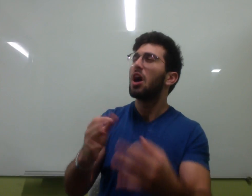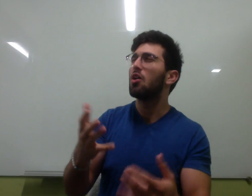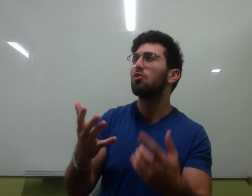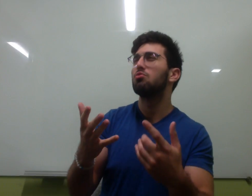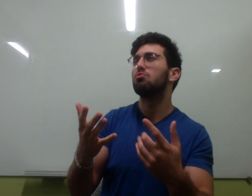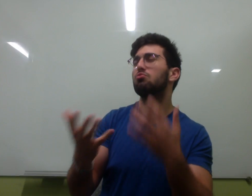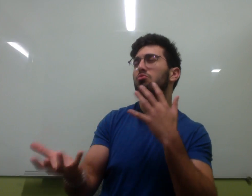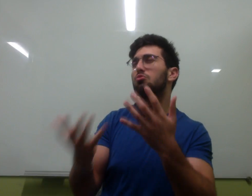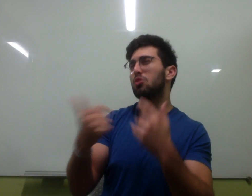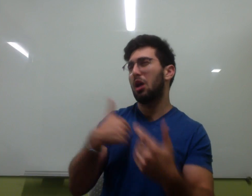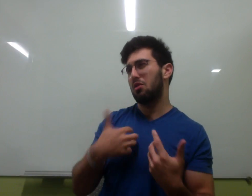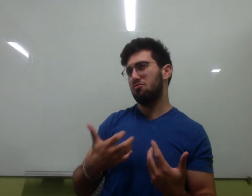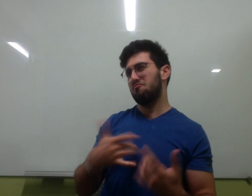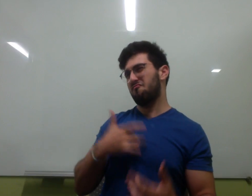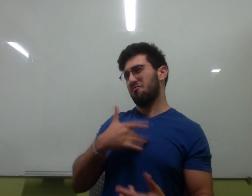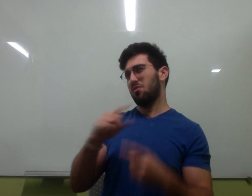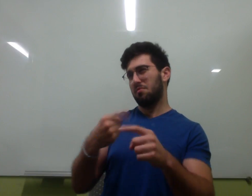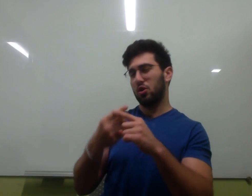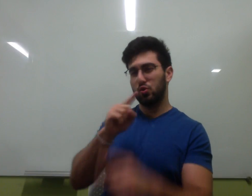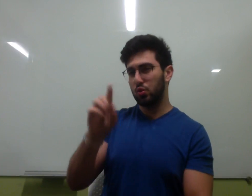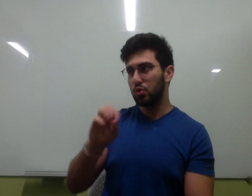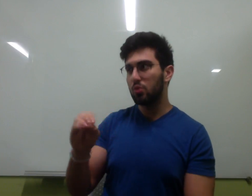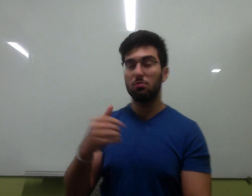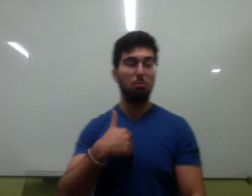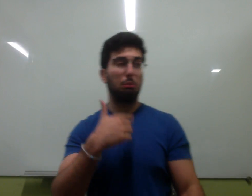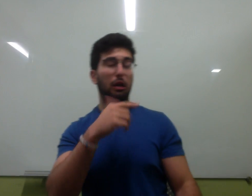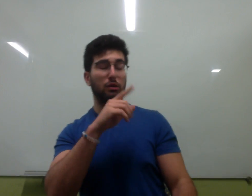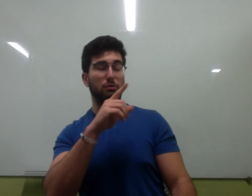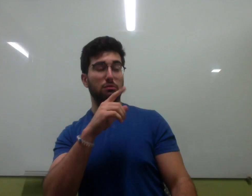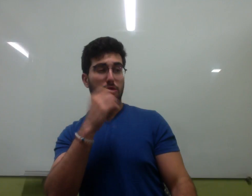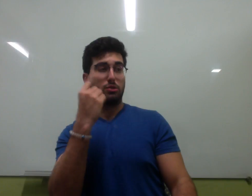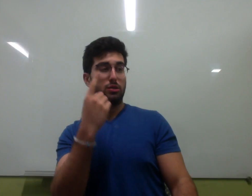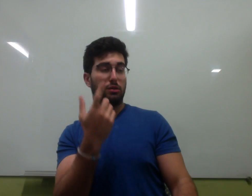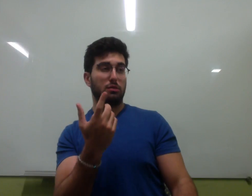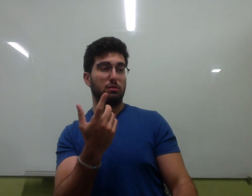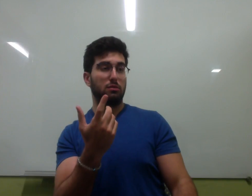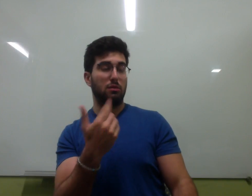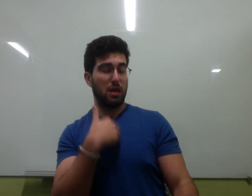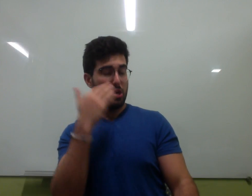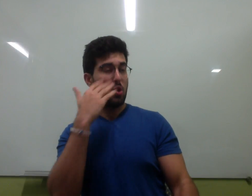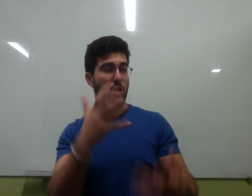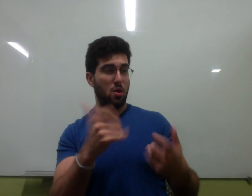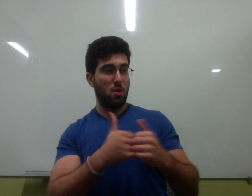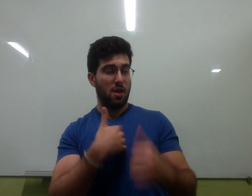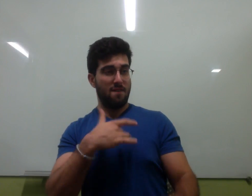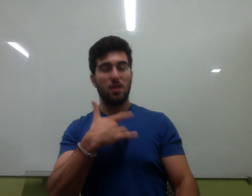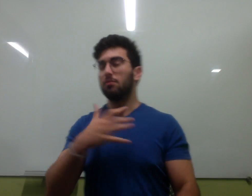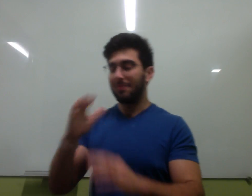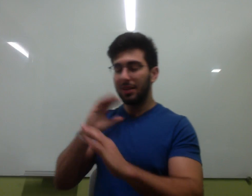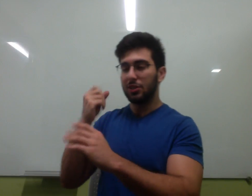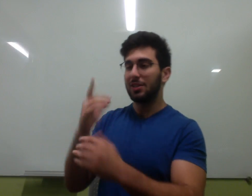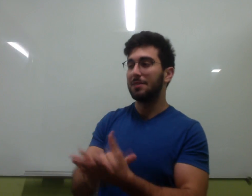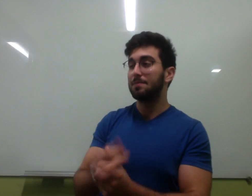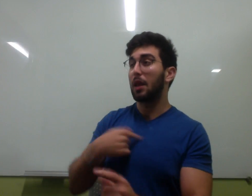stuff, and then one of them, out of nowhere, took off and started running, and it was the most